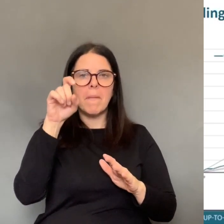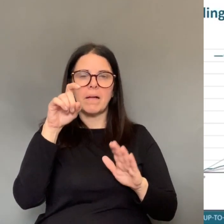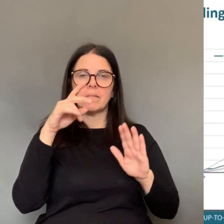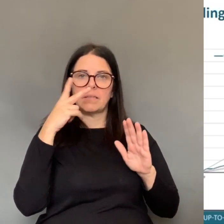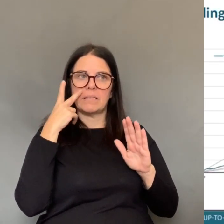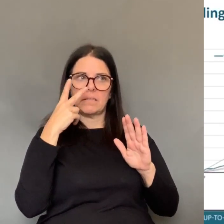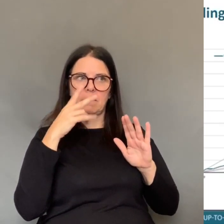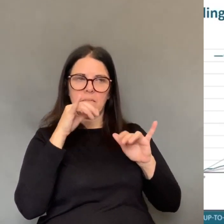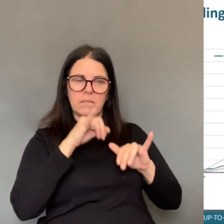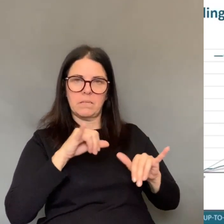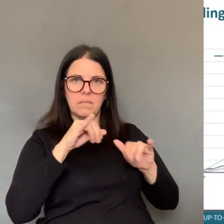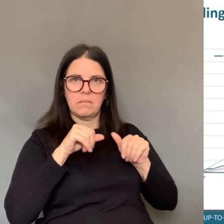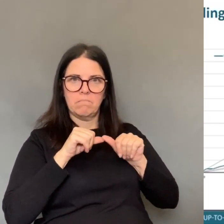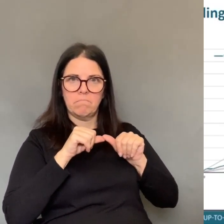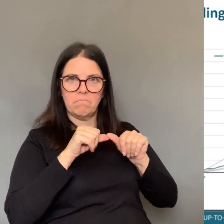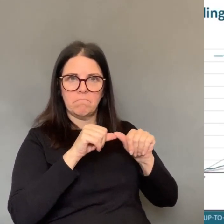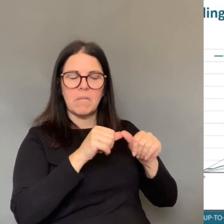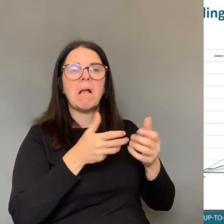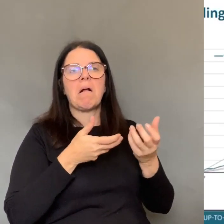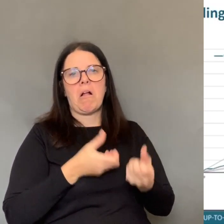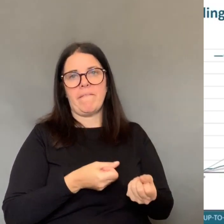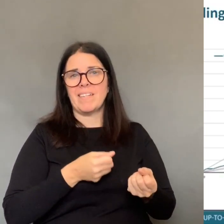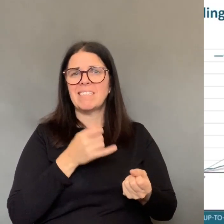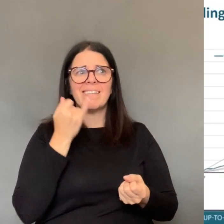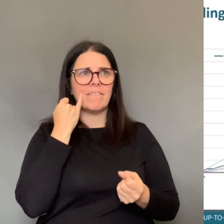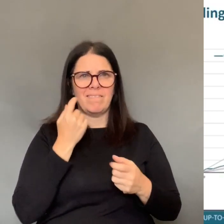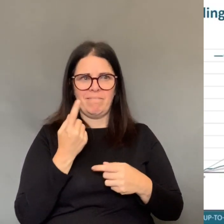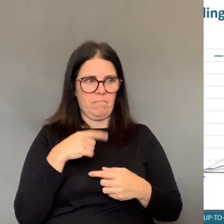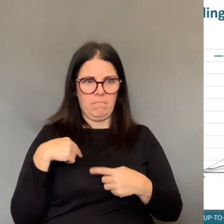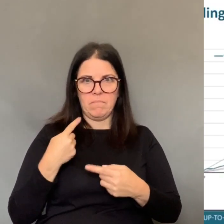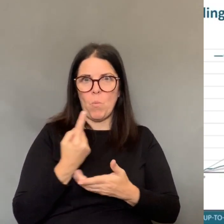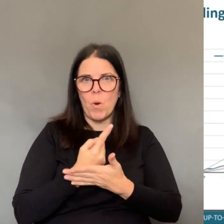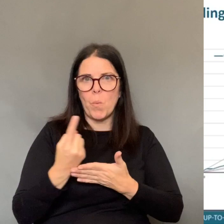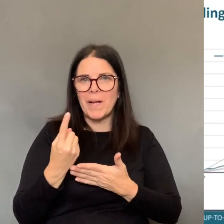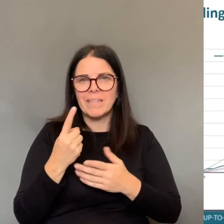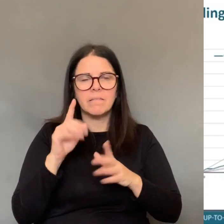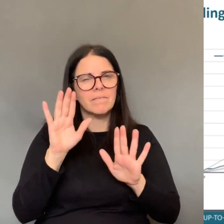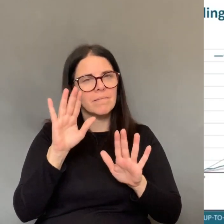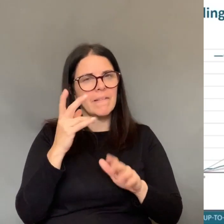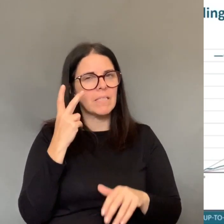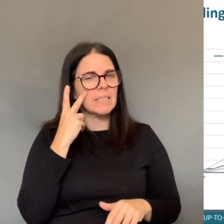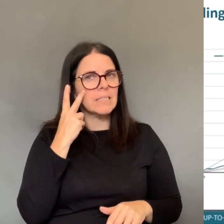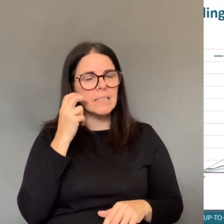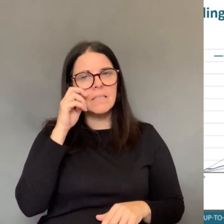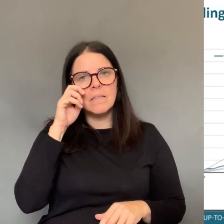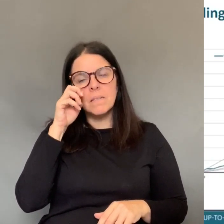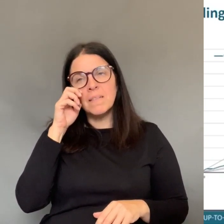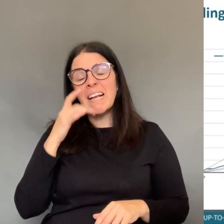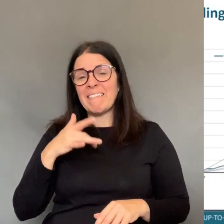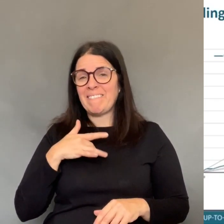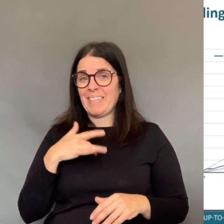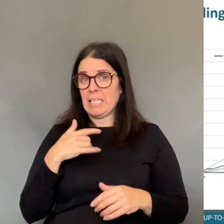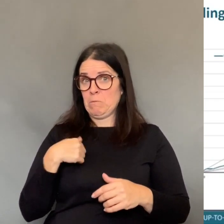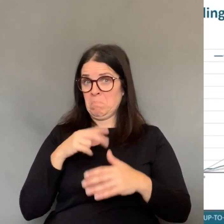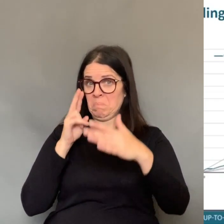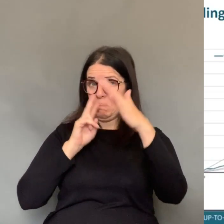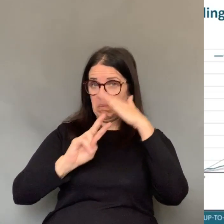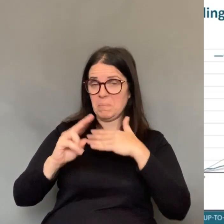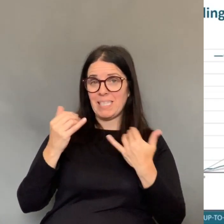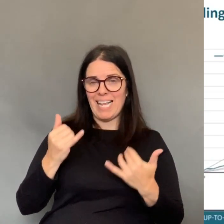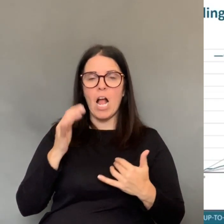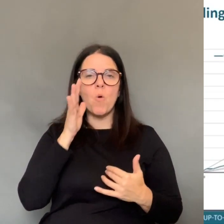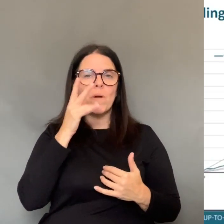our unnecessary activities, our unnecessary trips outside of our home, and most importantly, staying home when you're